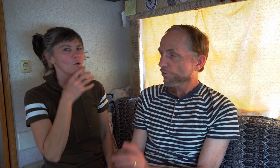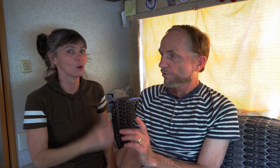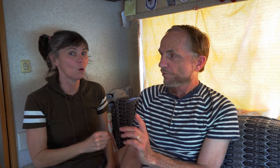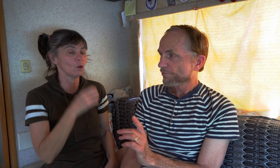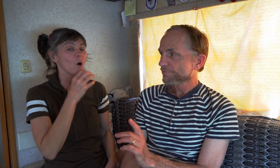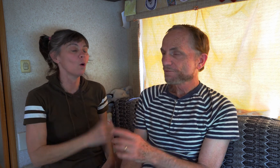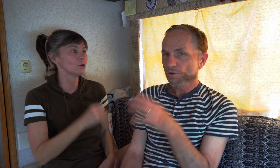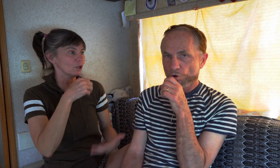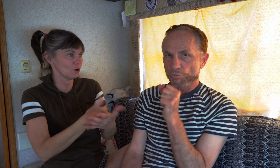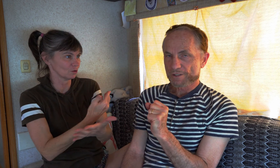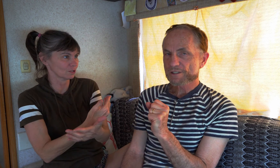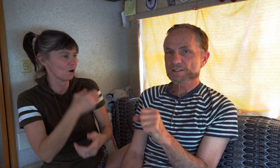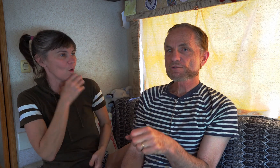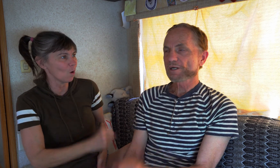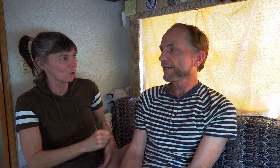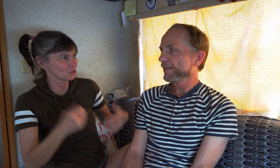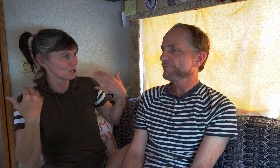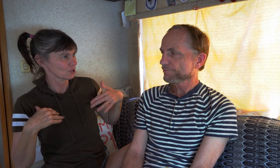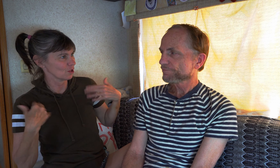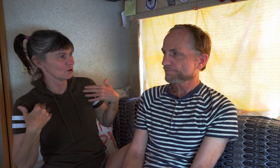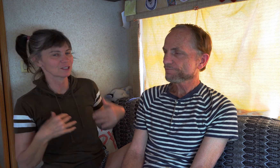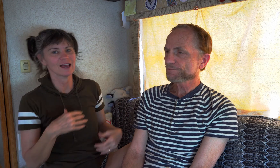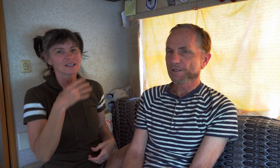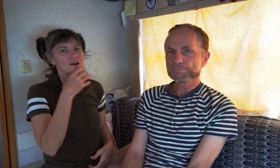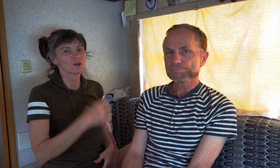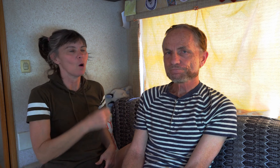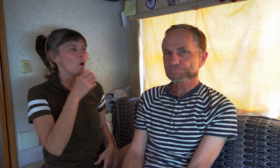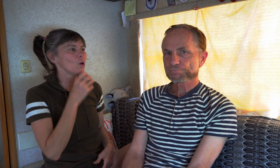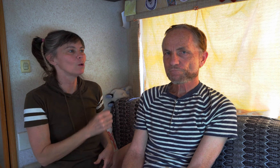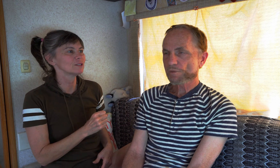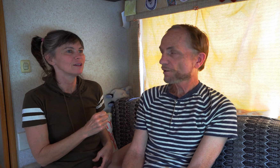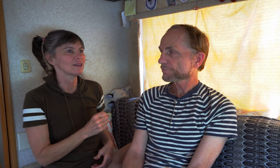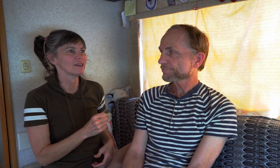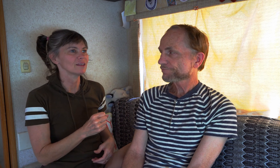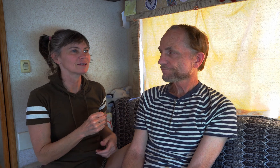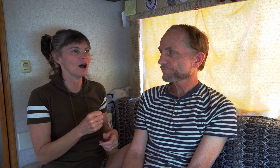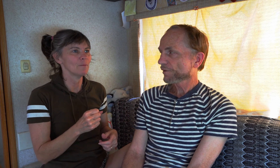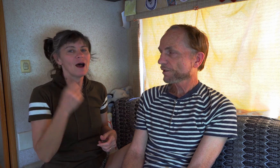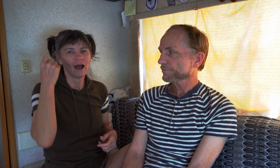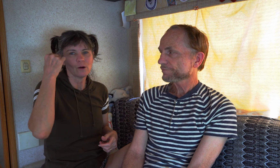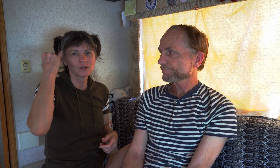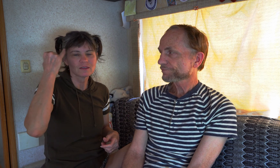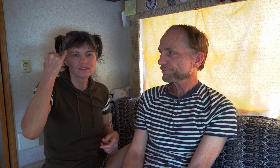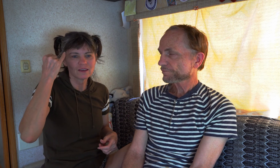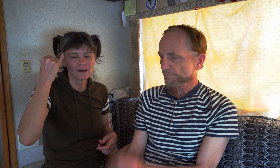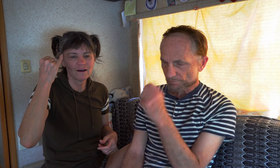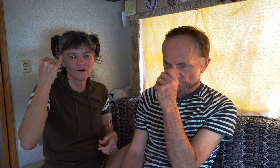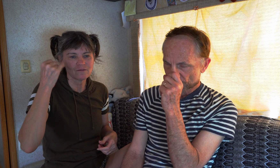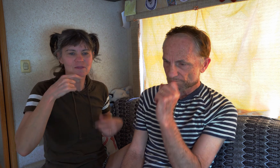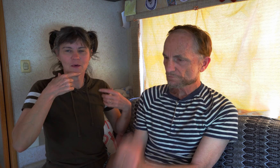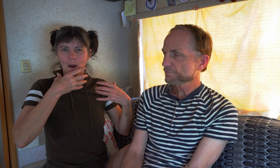Now. Oh, the old clothes. Old ones, yes, that's what I did. Old clothes, yes. Yeah. So old is, I always